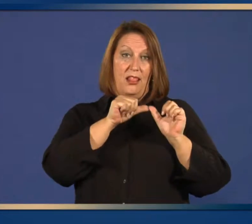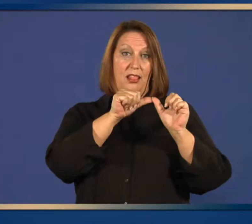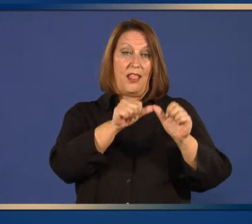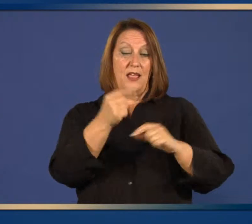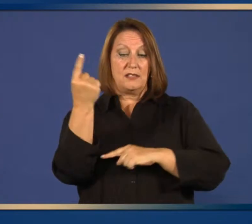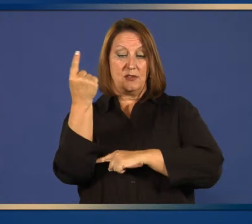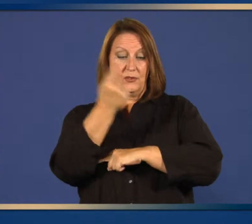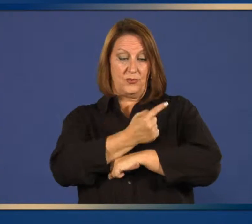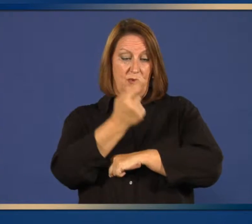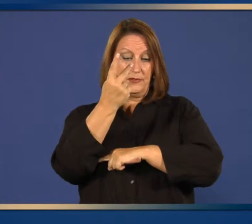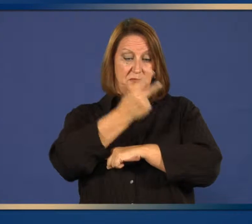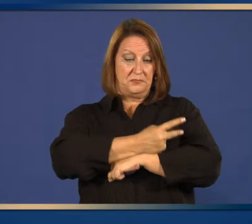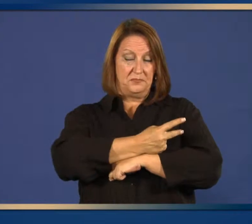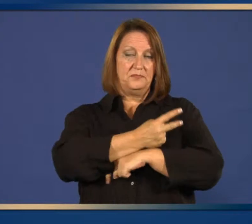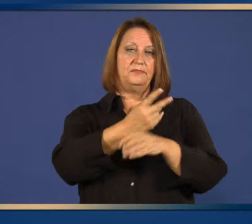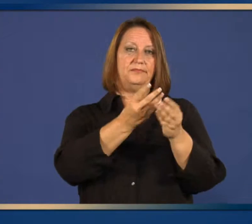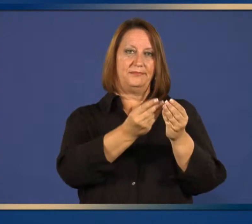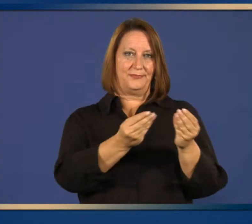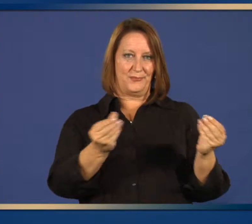days.